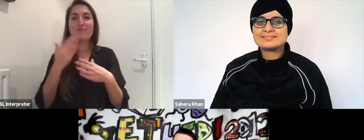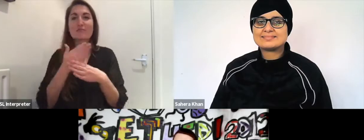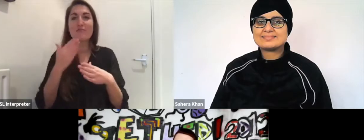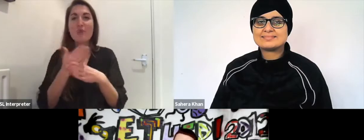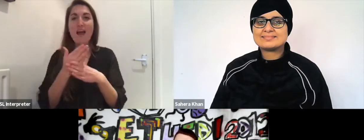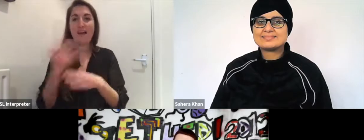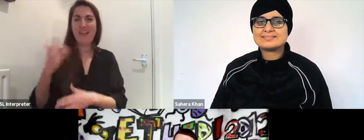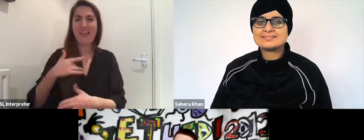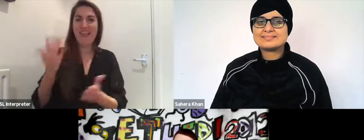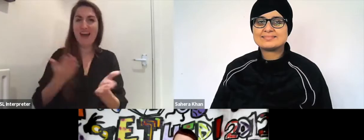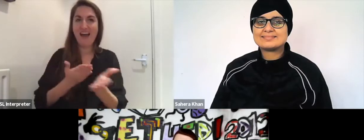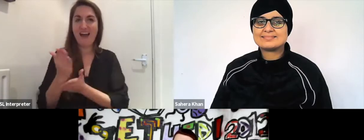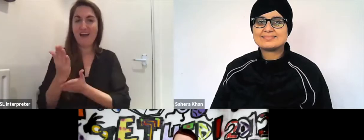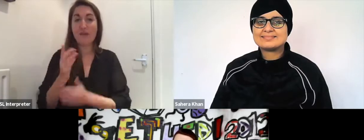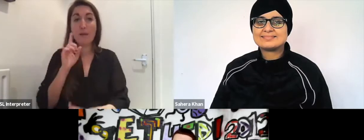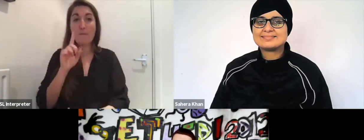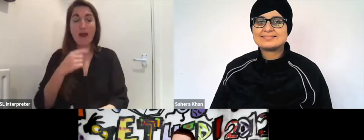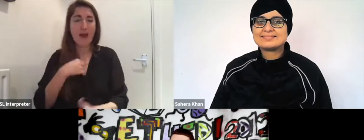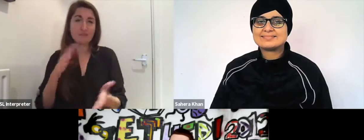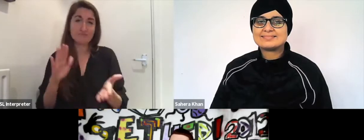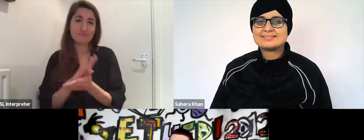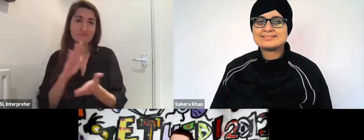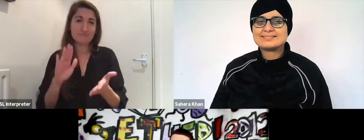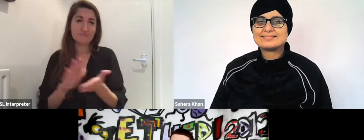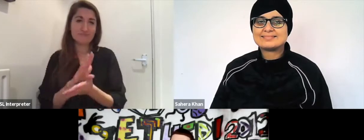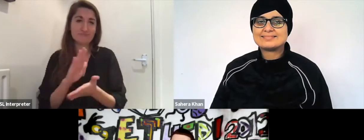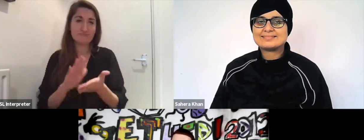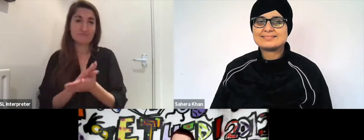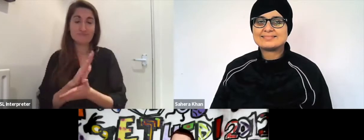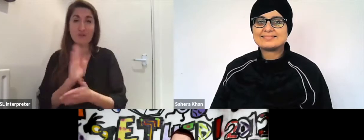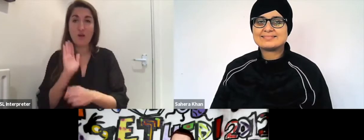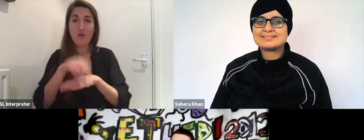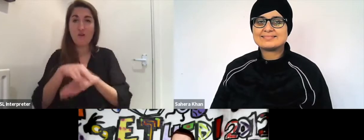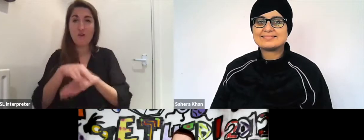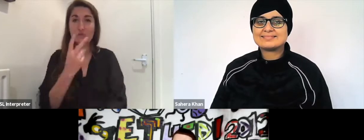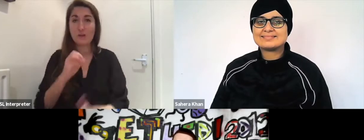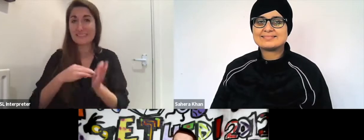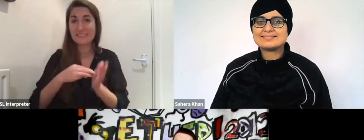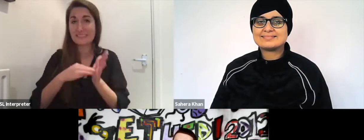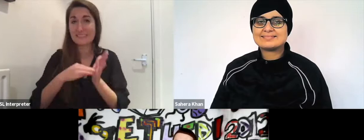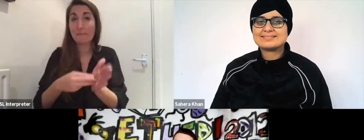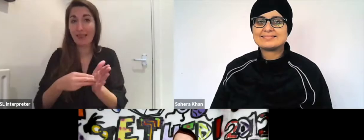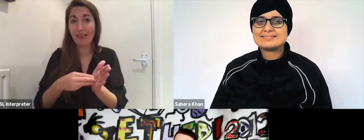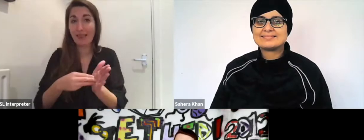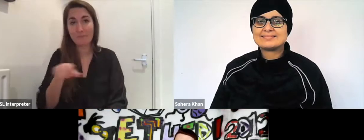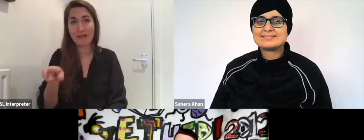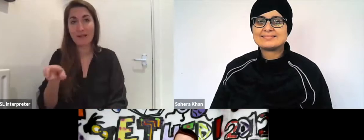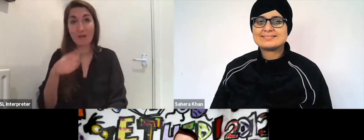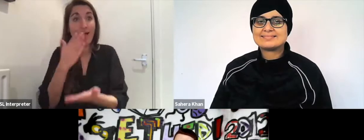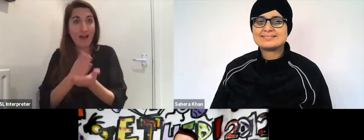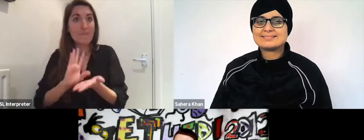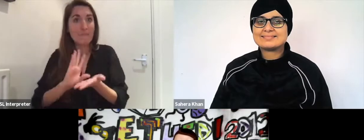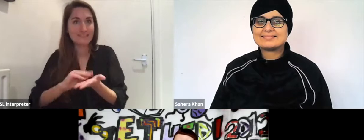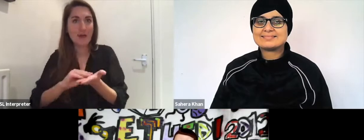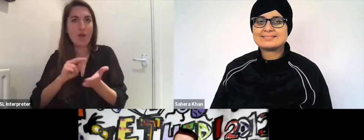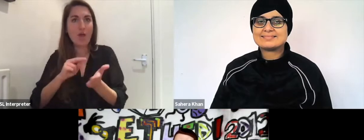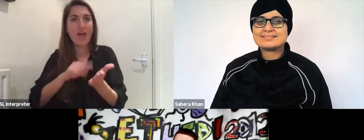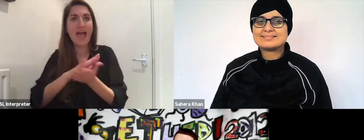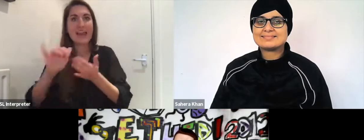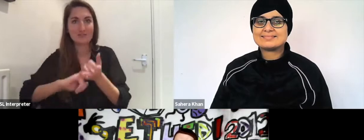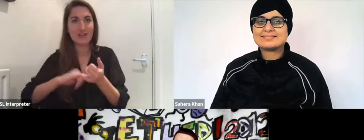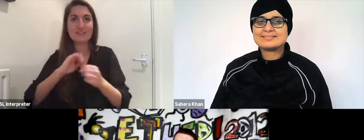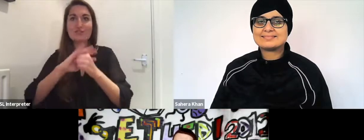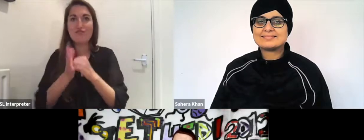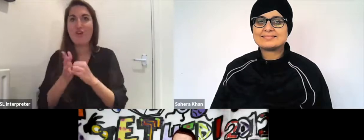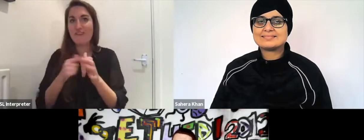I'm delighted to say that over 20 million people have now downloaded the NHS COVID-19